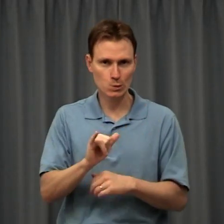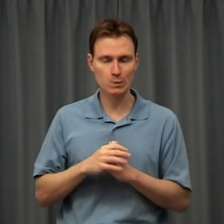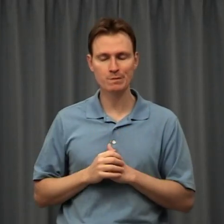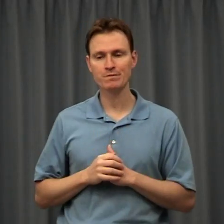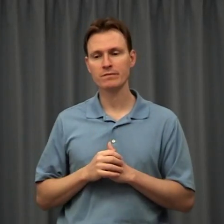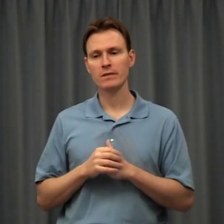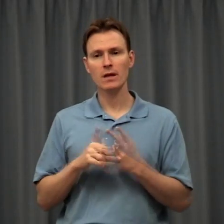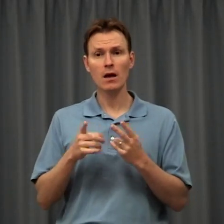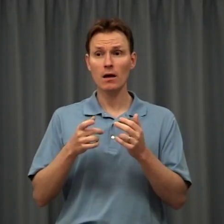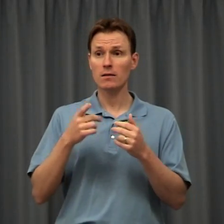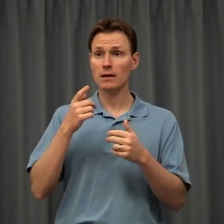too.